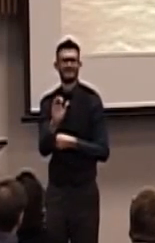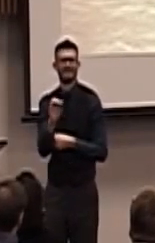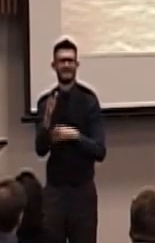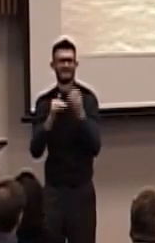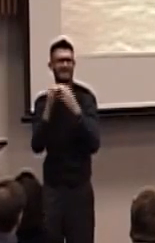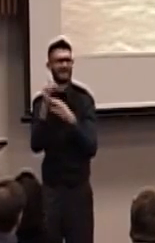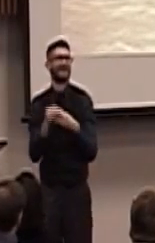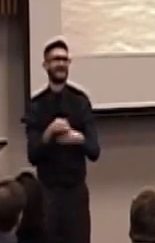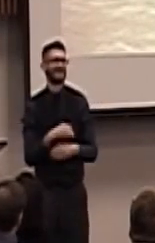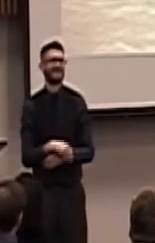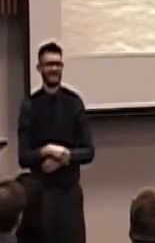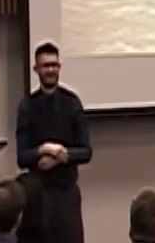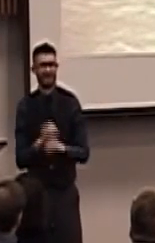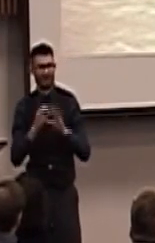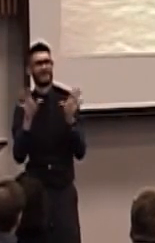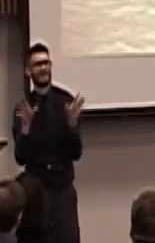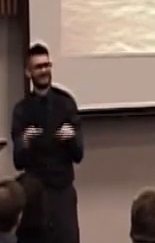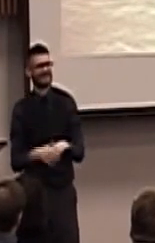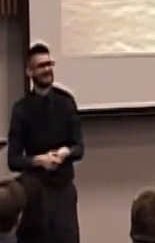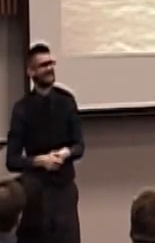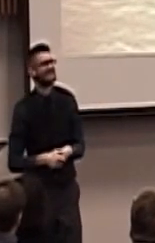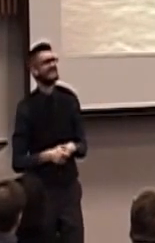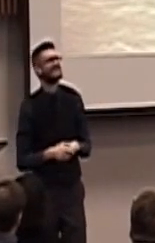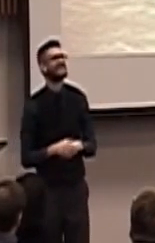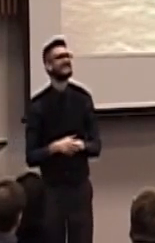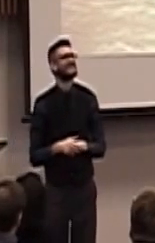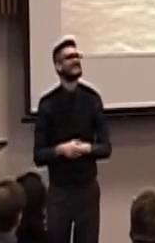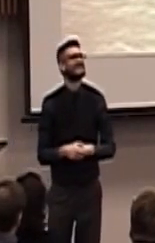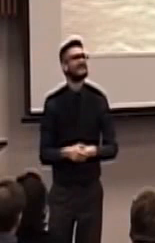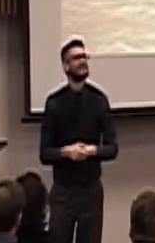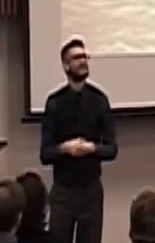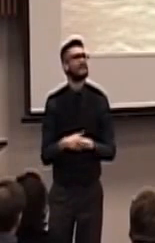$1,500 total to build. And